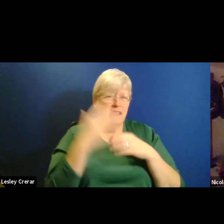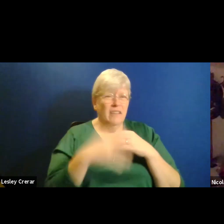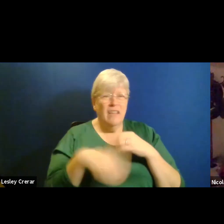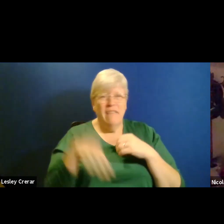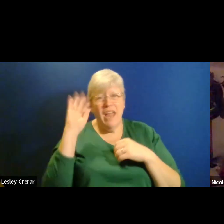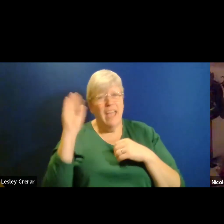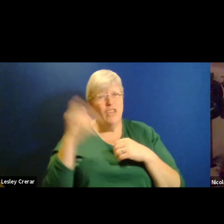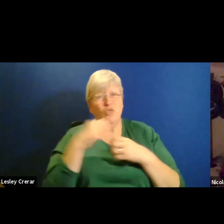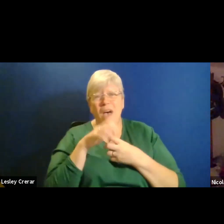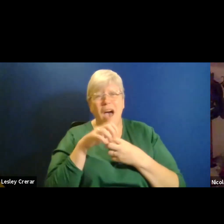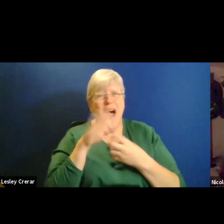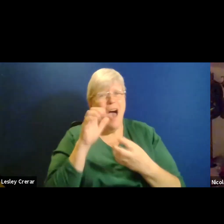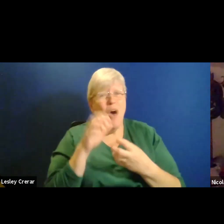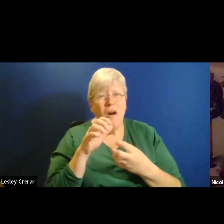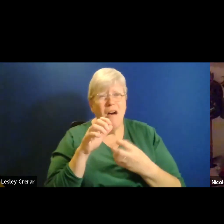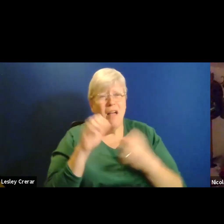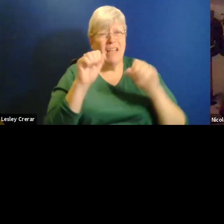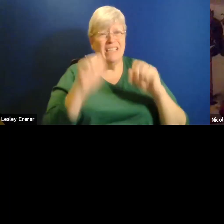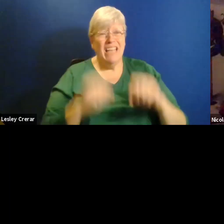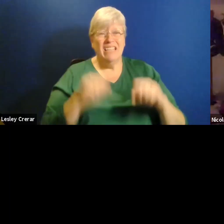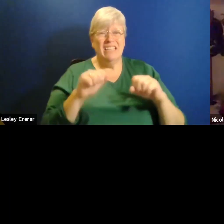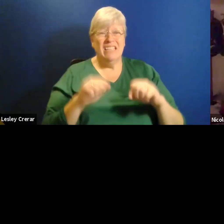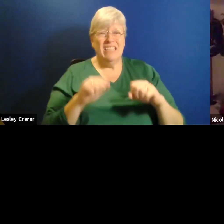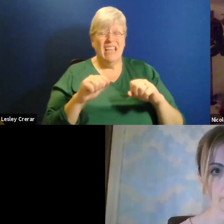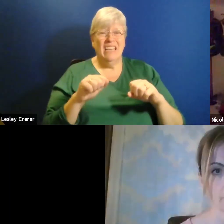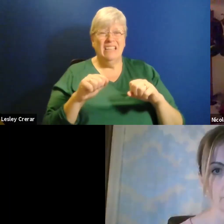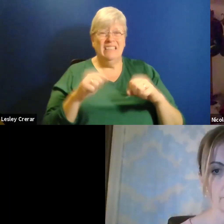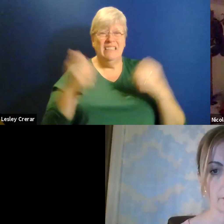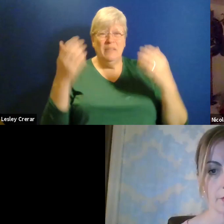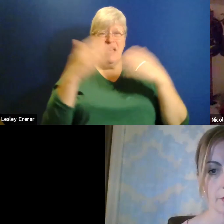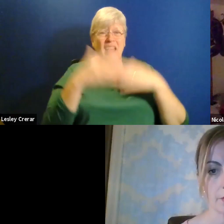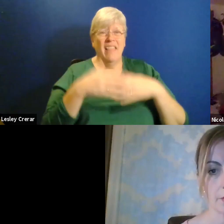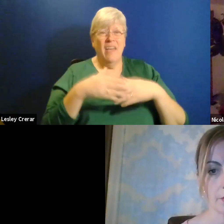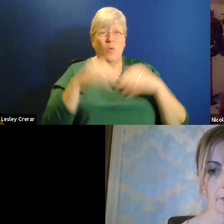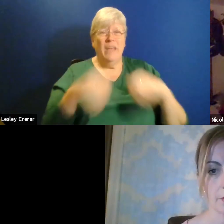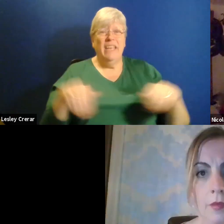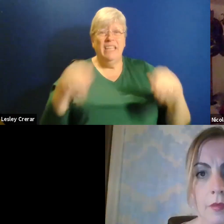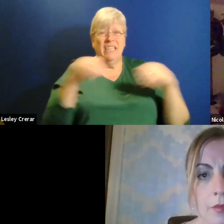howl as I sat, liminal light, waiting.